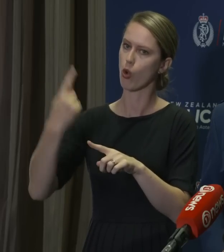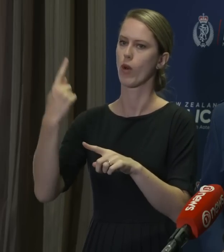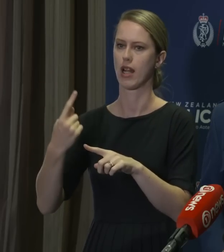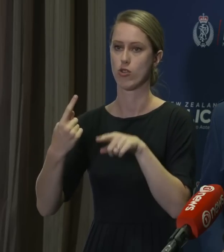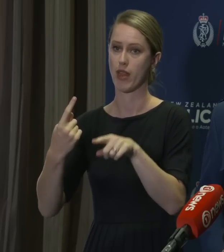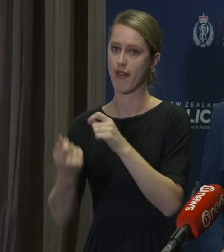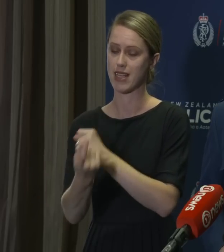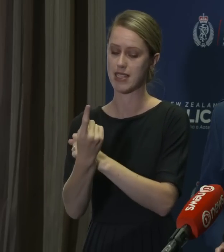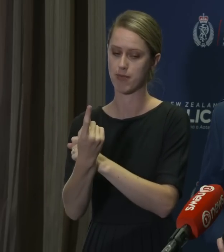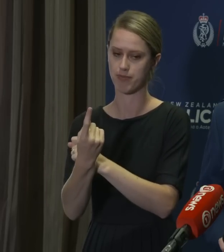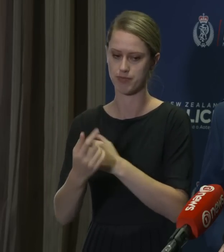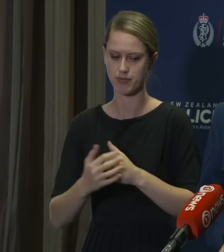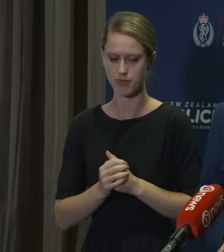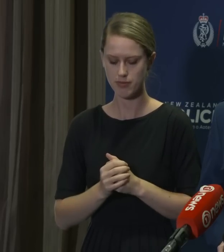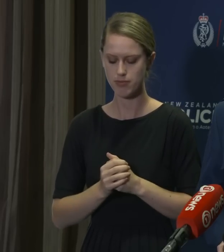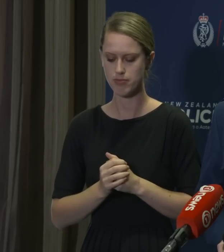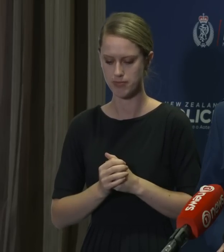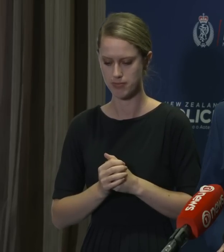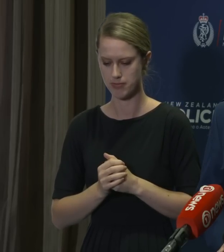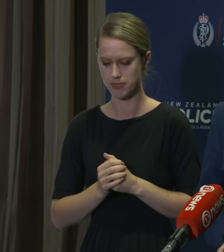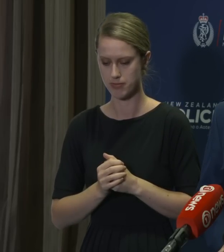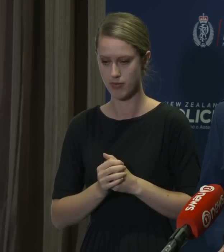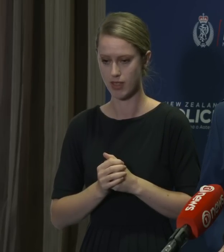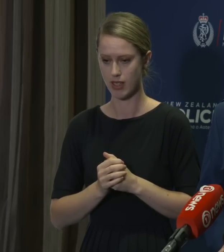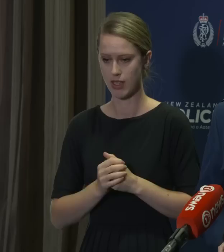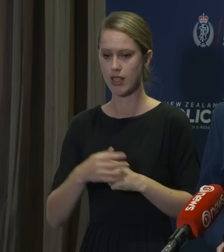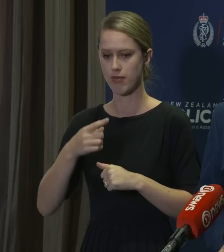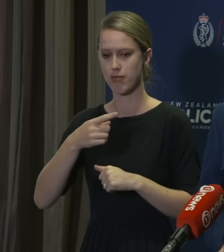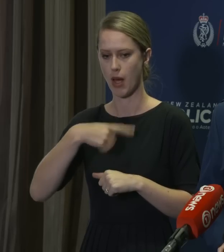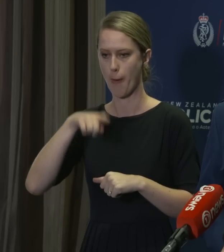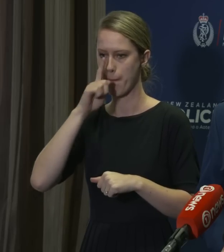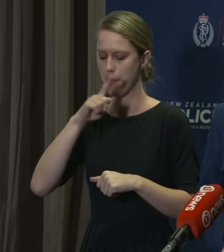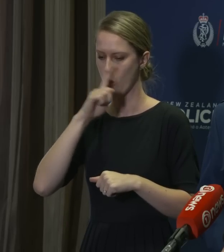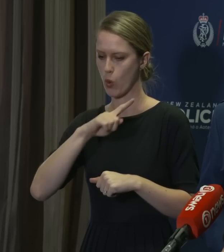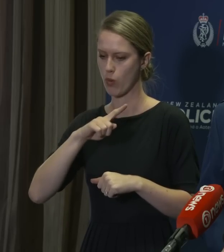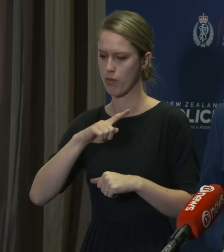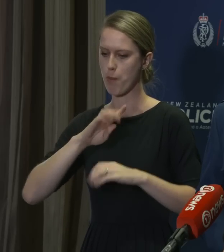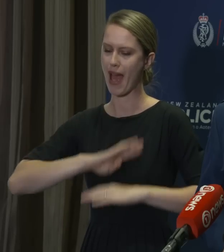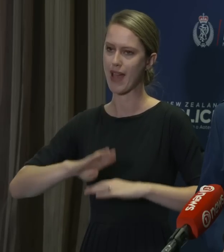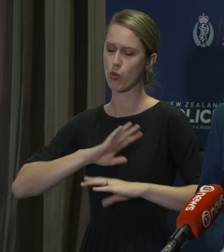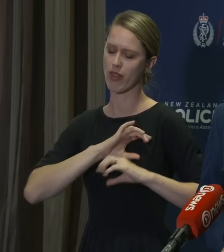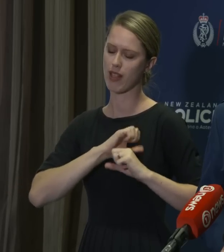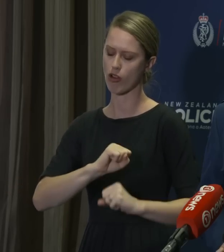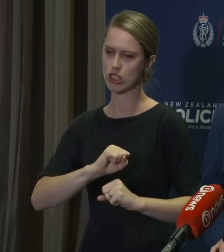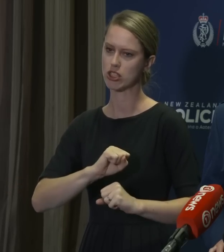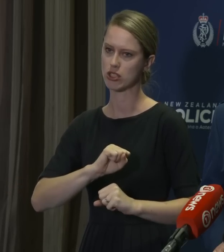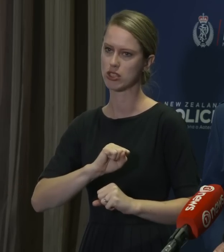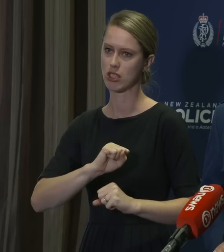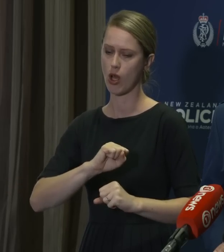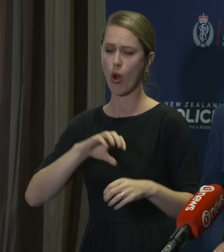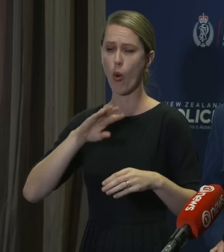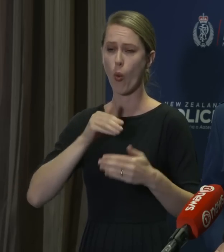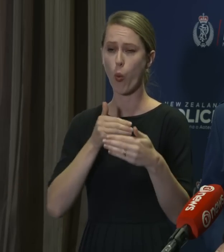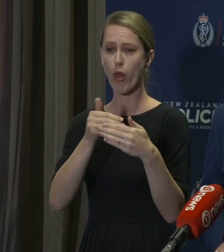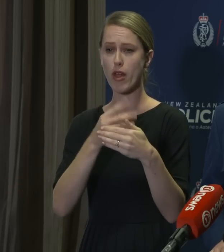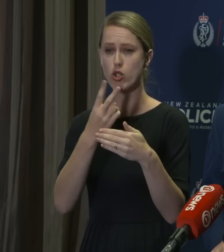event. And our people acted with absolute courage within 20